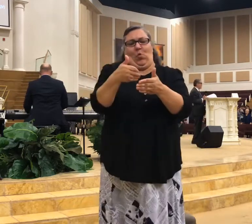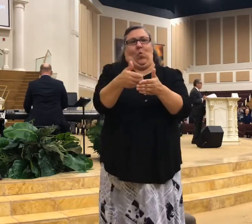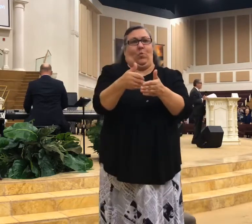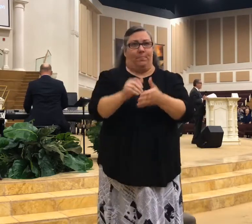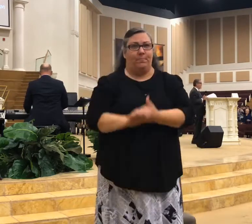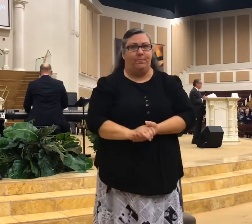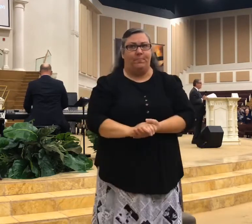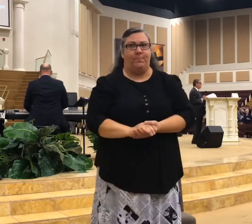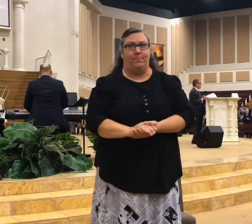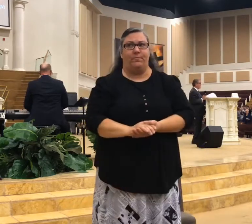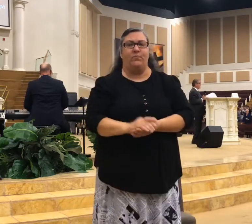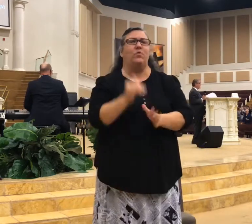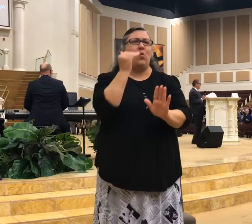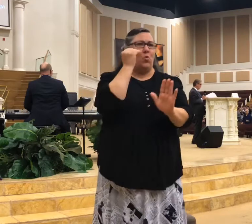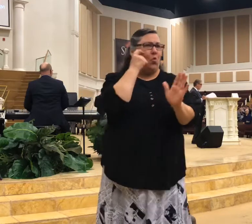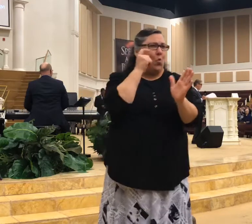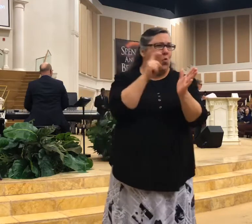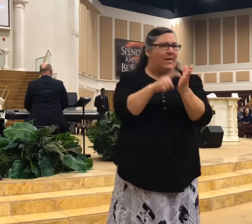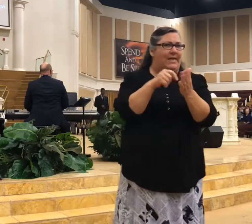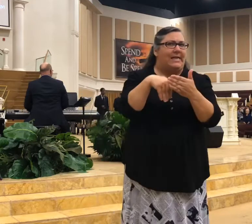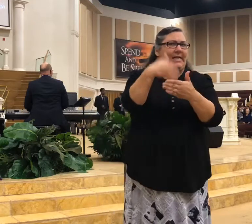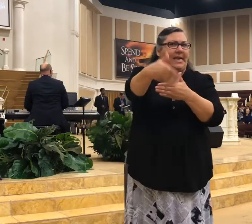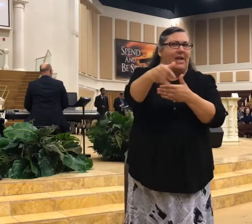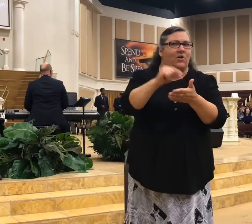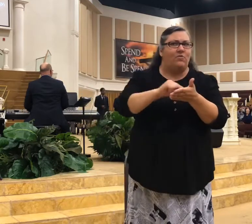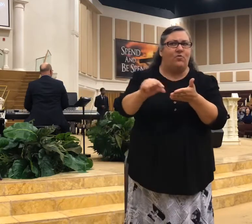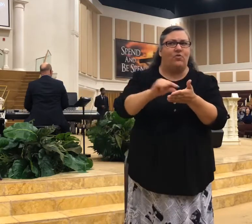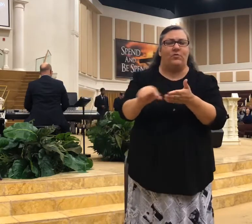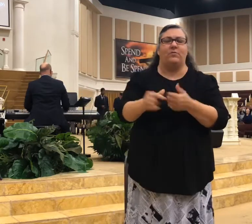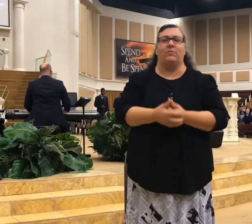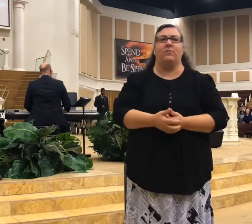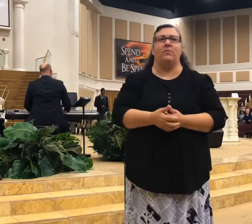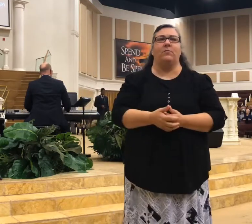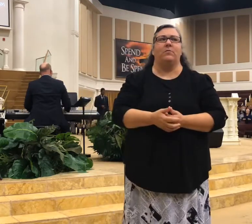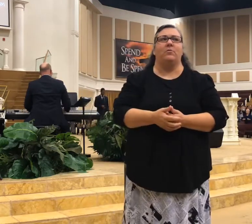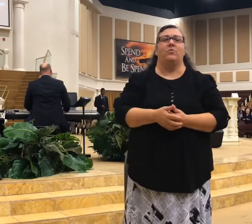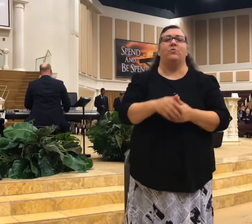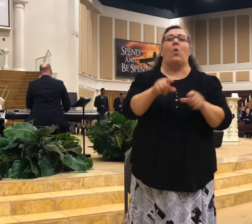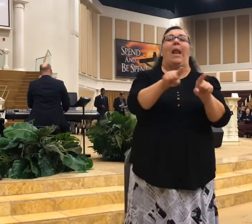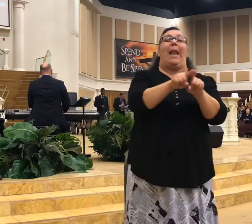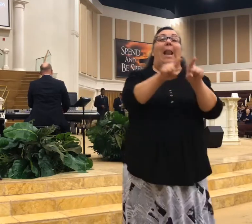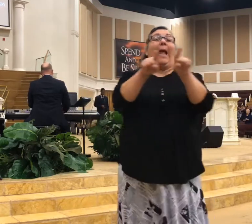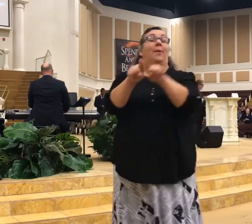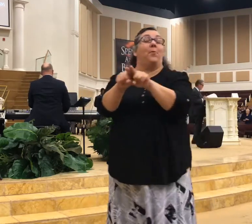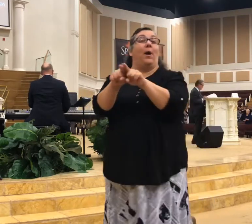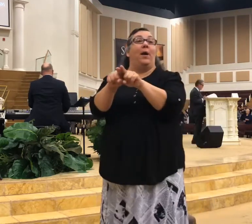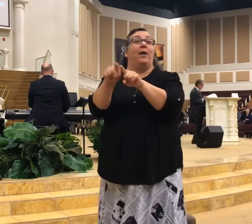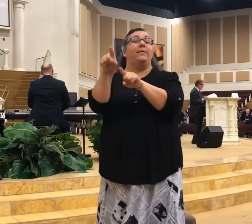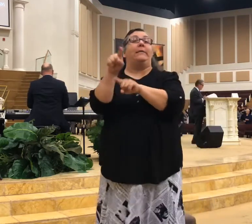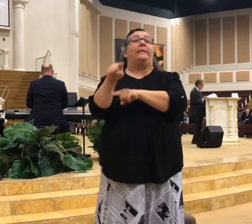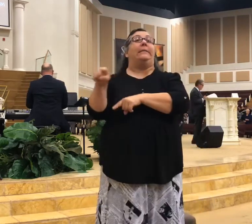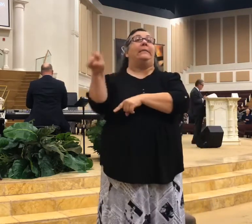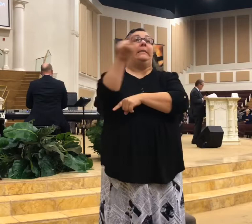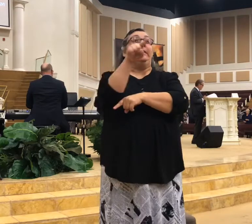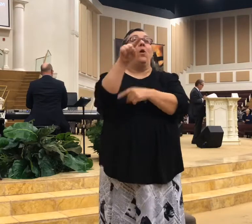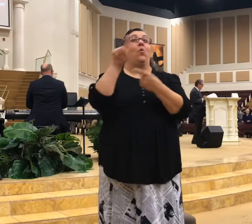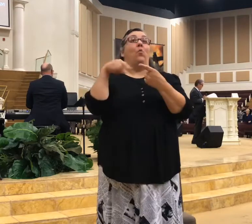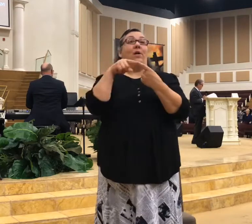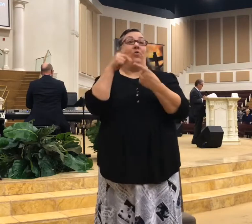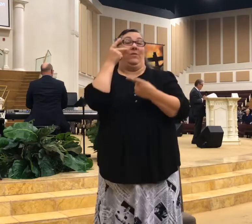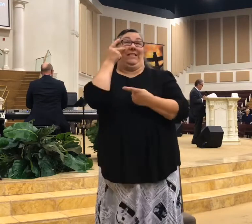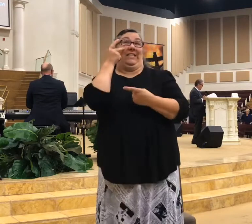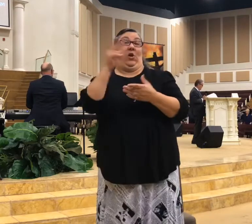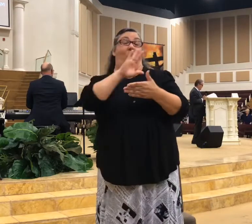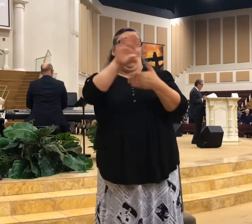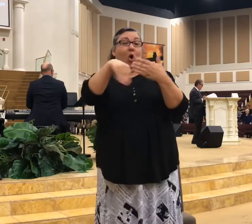nigh." I want you to notice especially the next verse. "So likewise ye, when you see